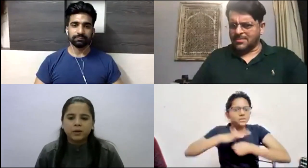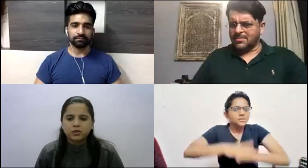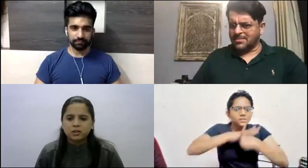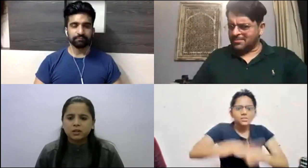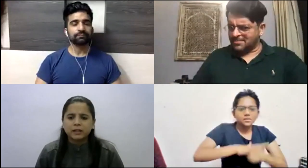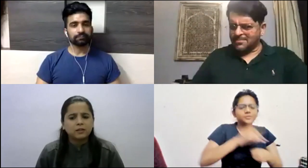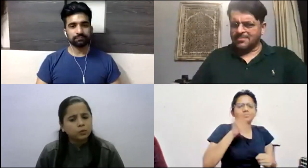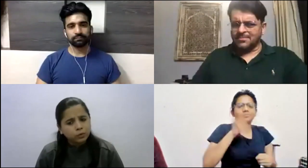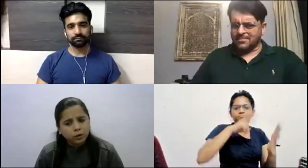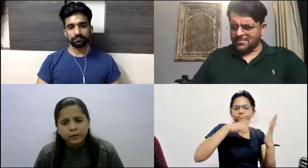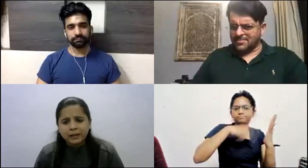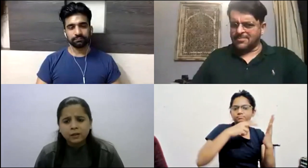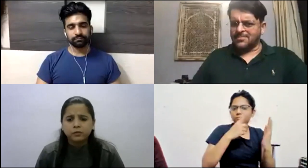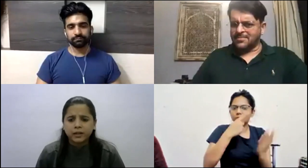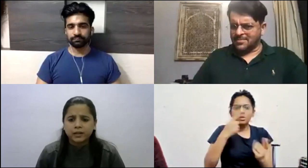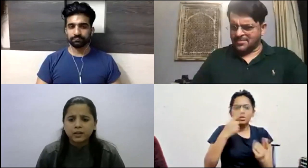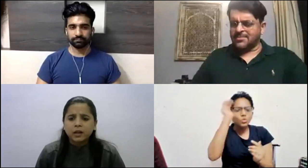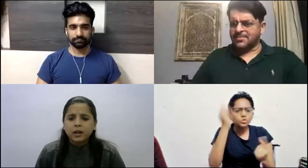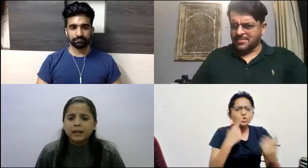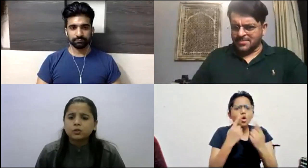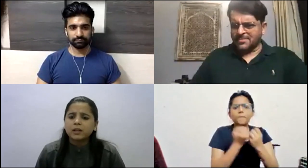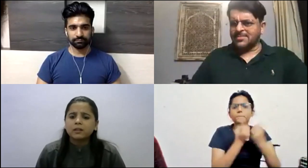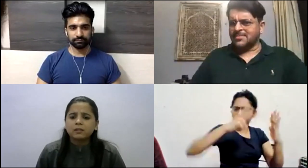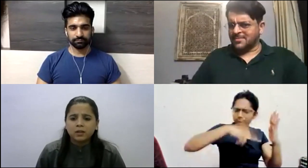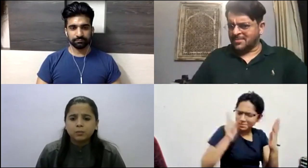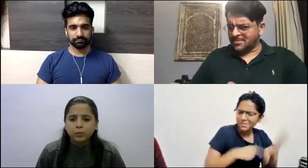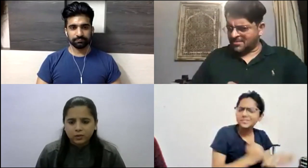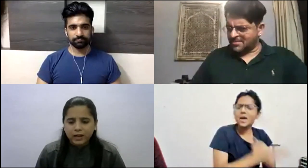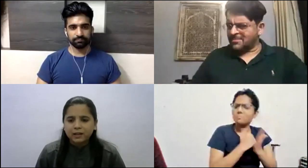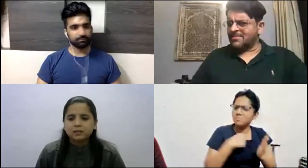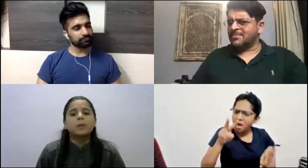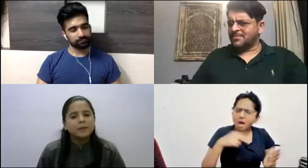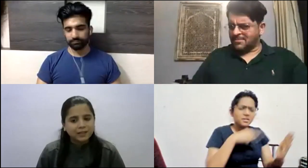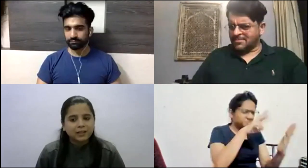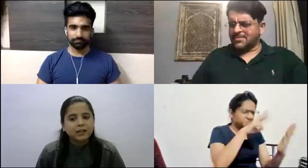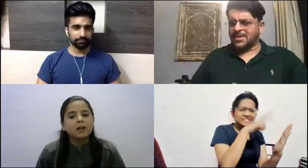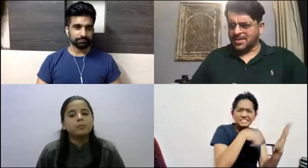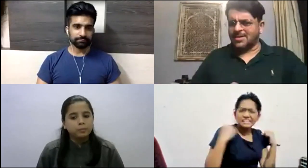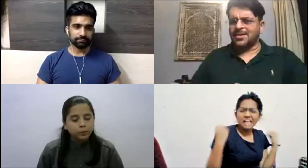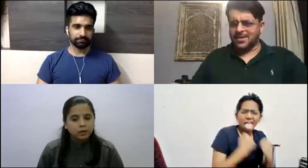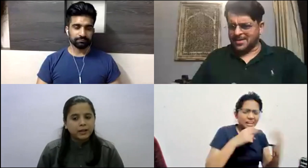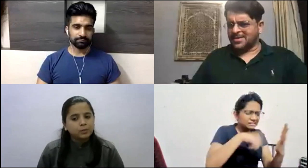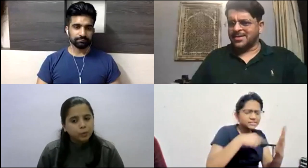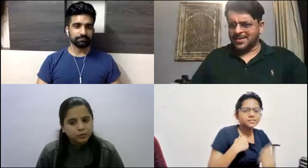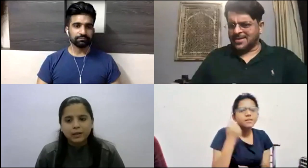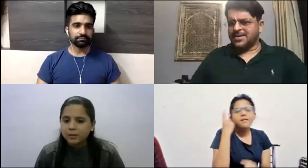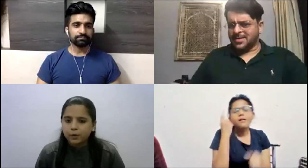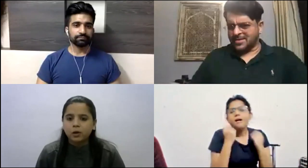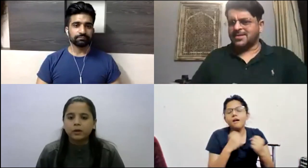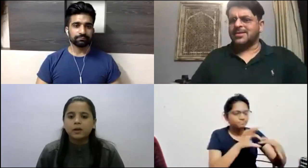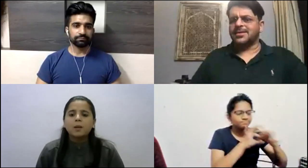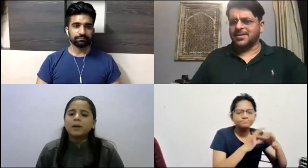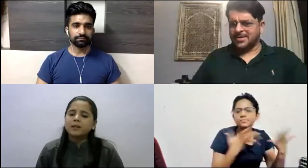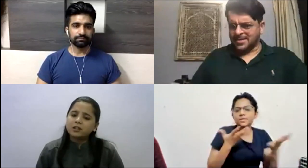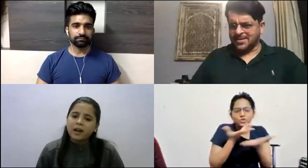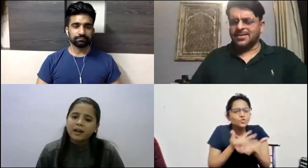a depression and they do not feel confident, and so they read books, right? People say that, yeah, reading books will help you a